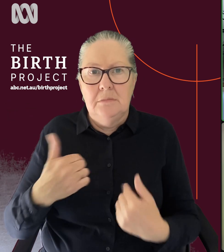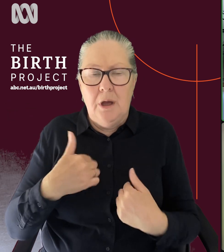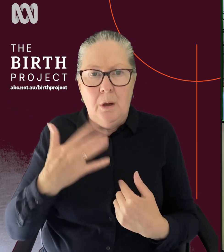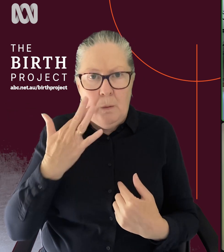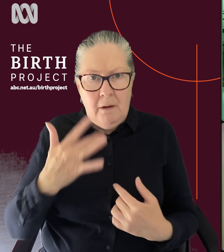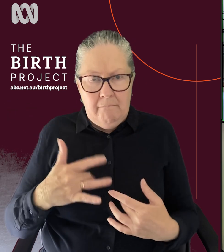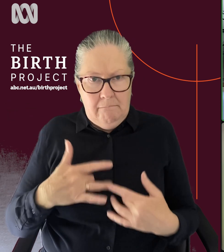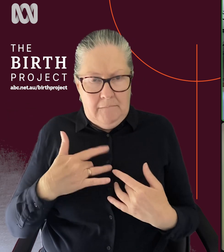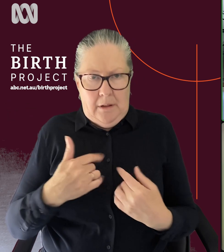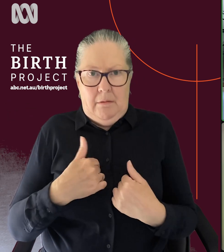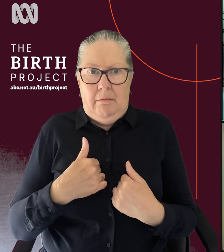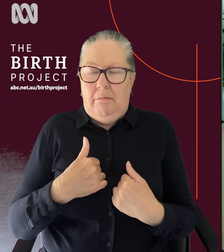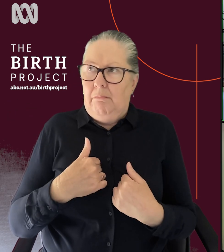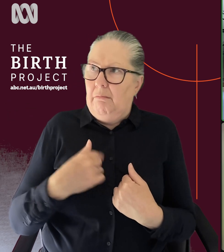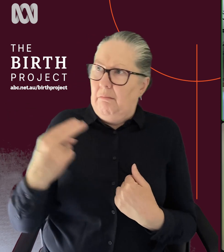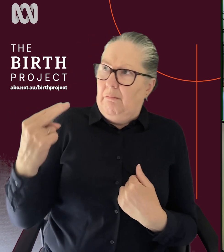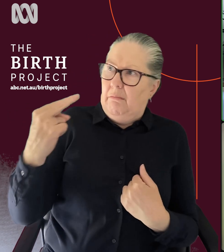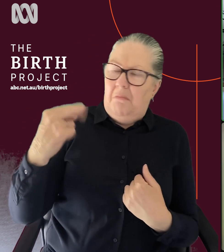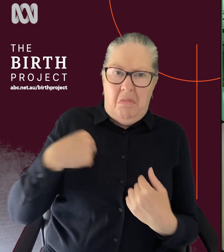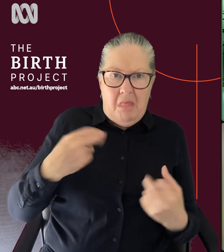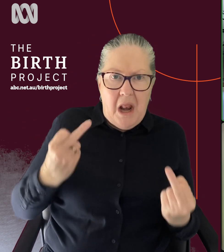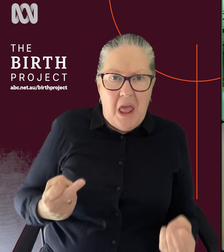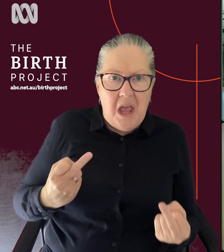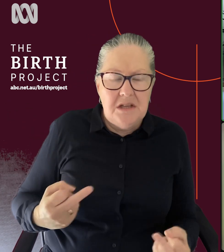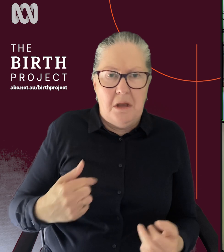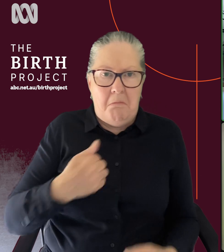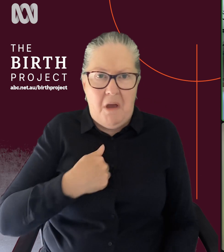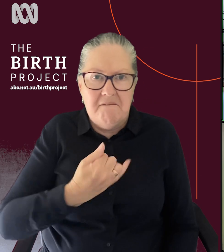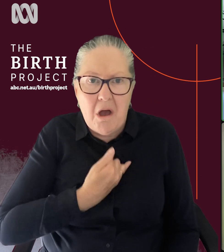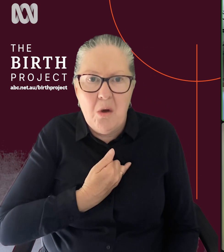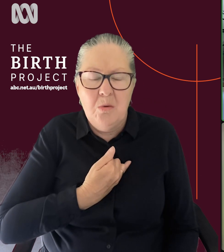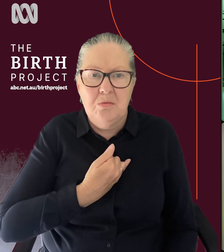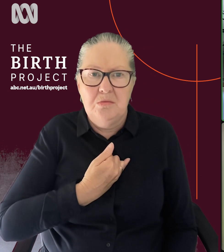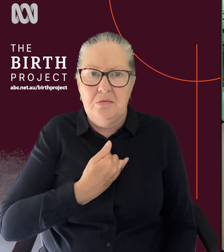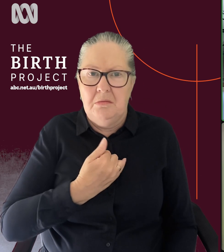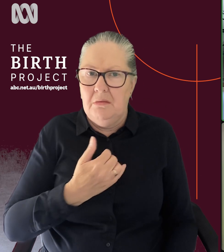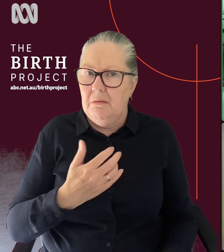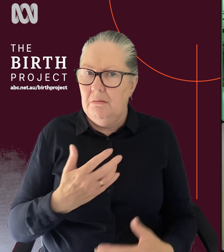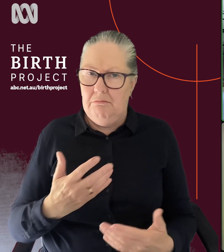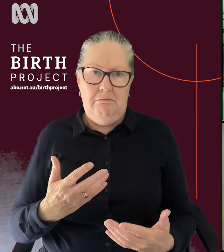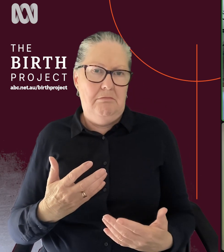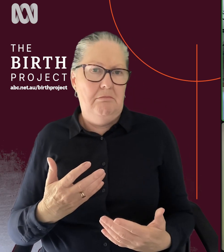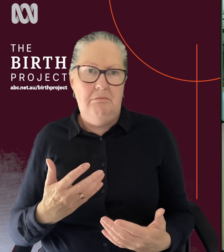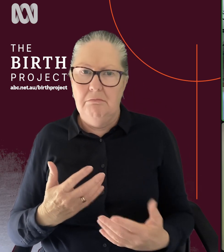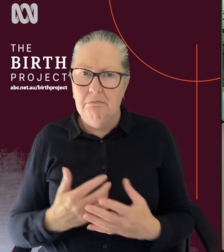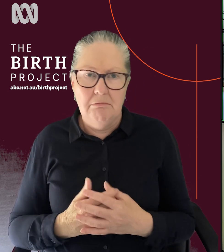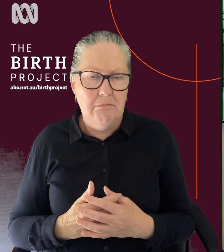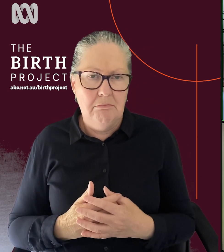they were feeling like they were, you know, being treated as though they were lazy or that it was their fault. Um, you know, and, and I think